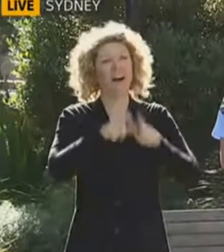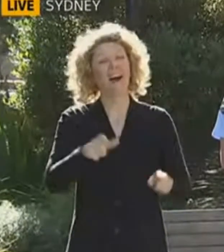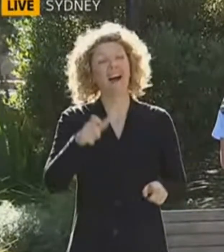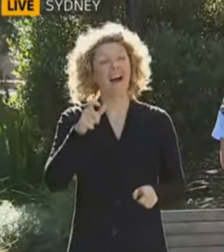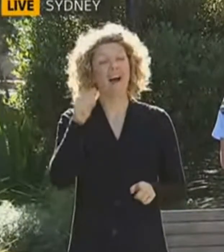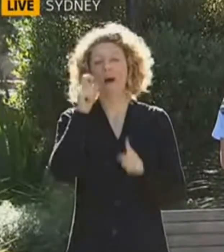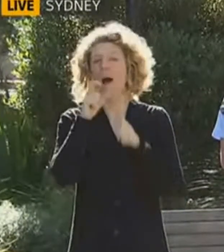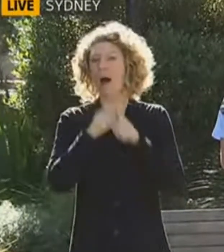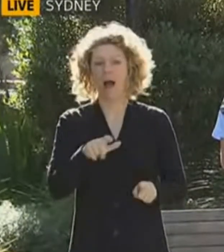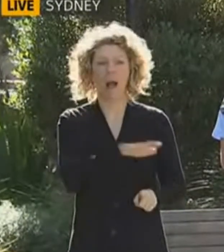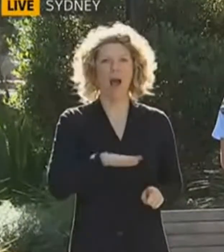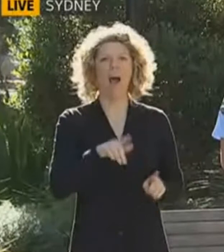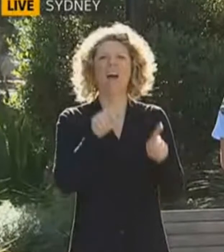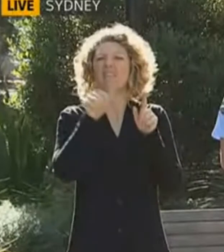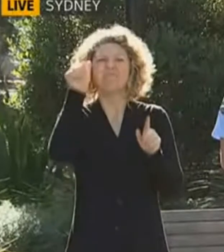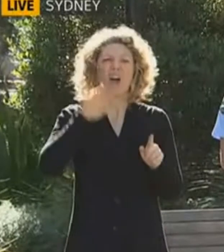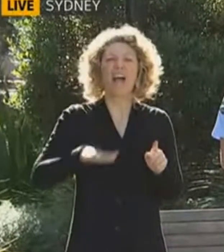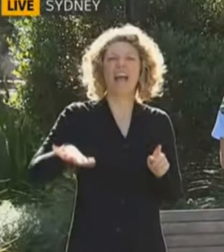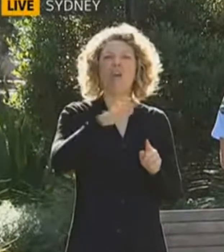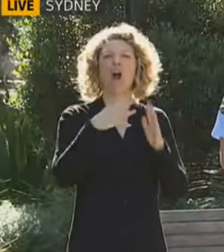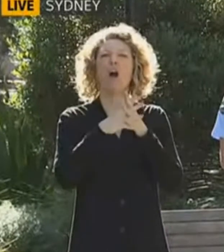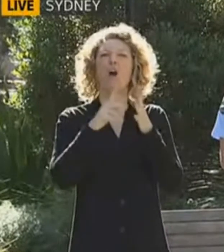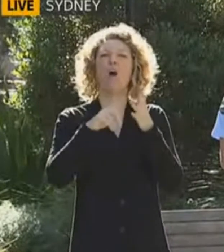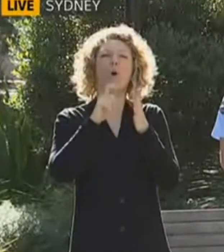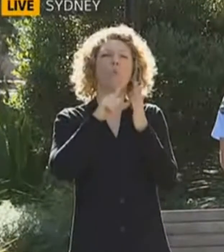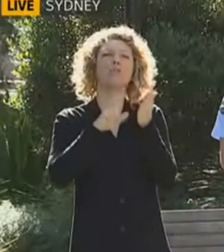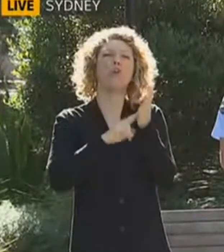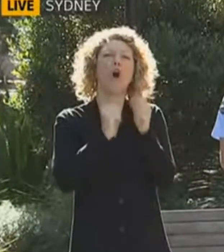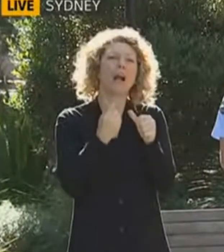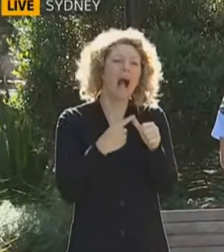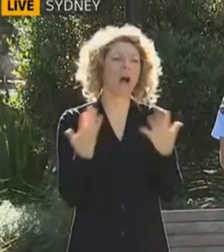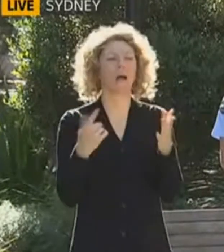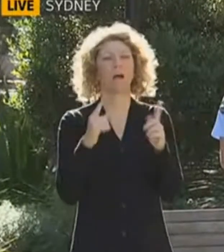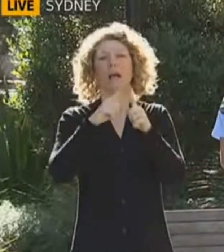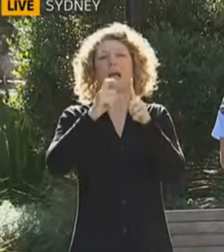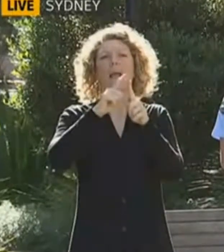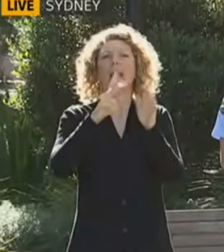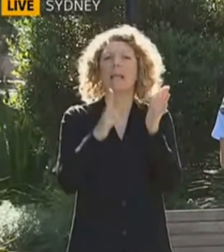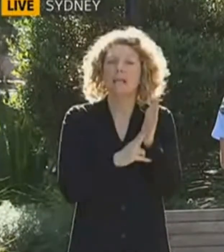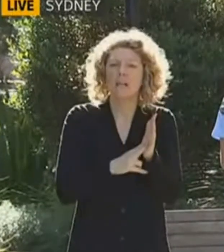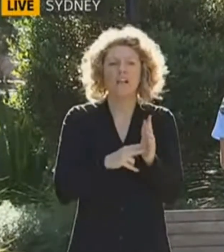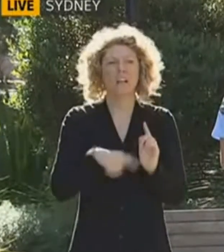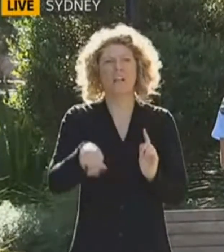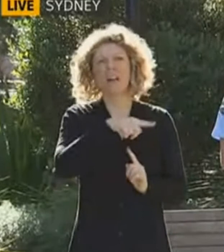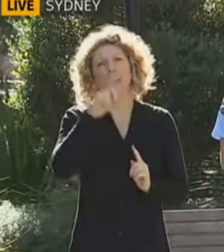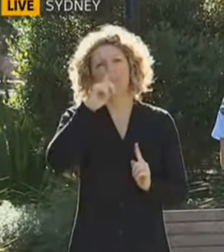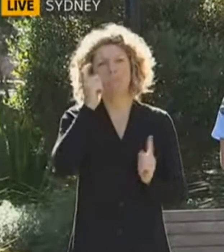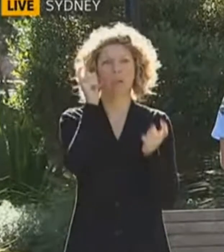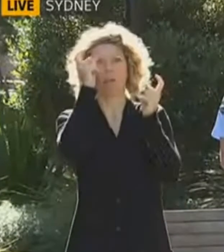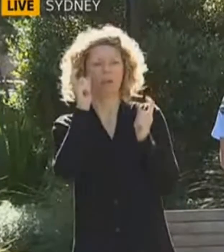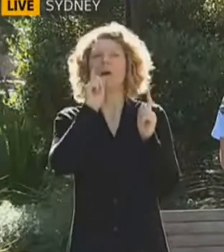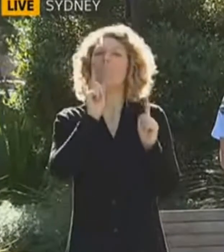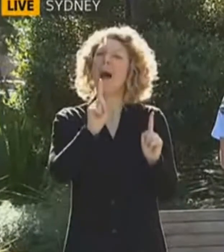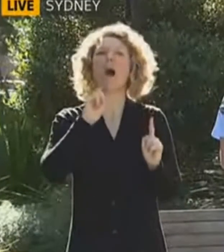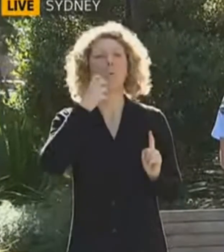border, we appreciate that for communities like Wodonga, for freight going in and out of Eden and other places, there will be permits available, exemptions available, and